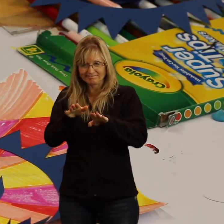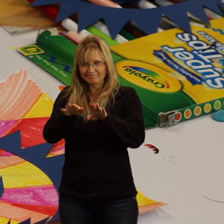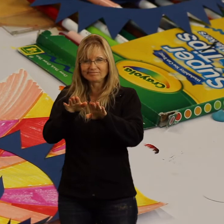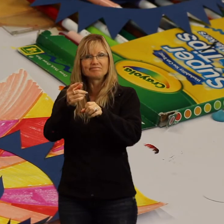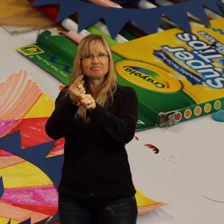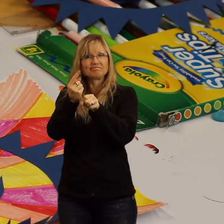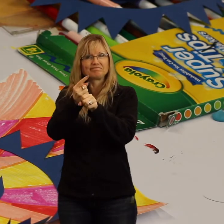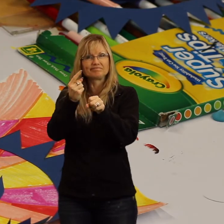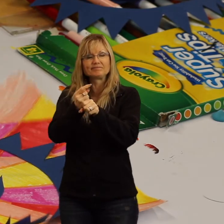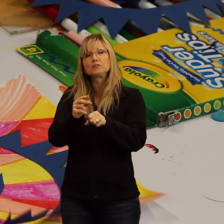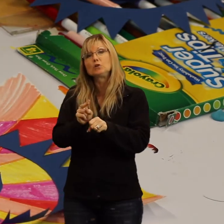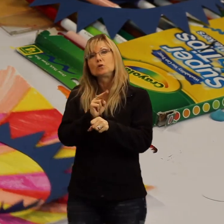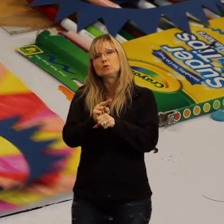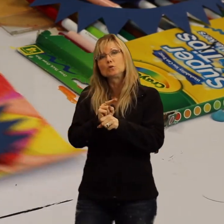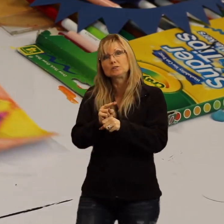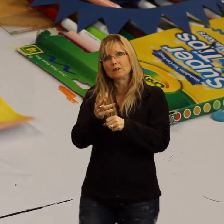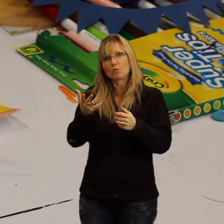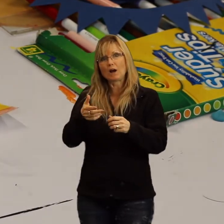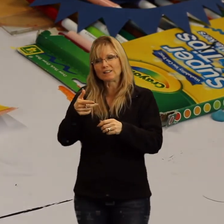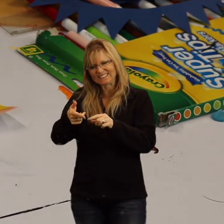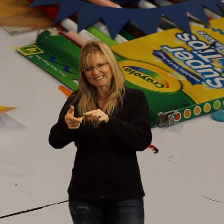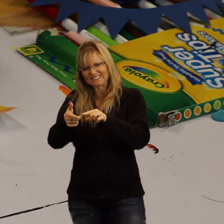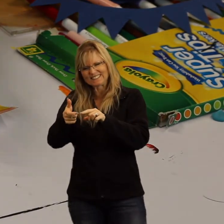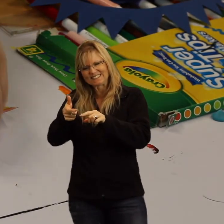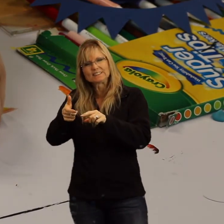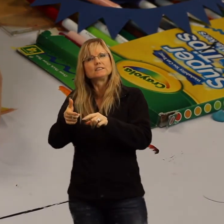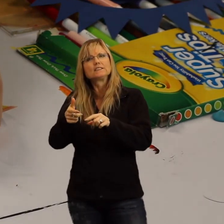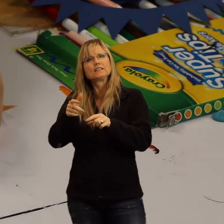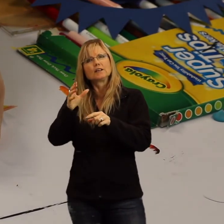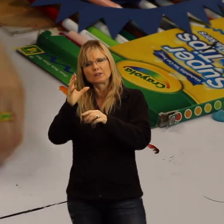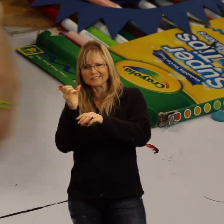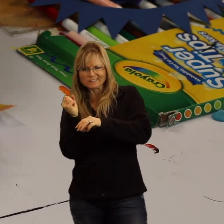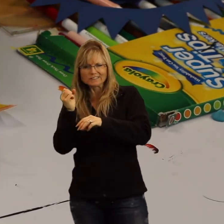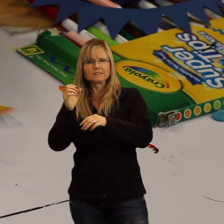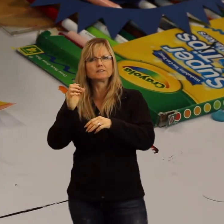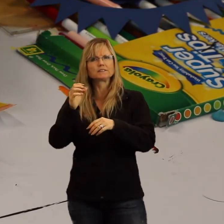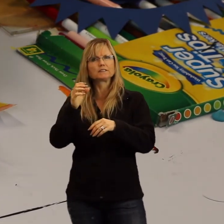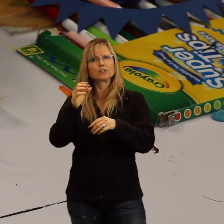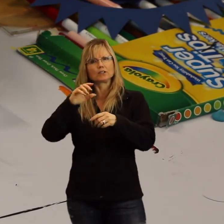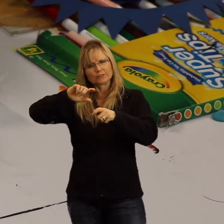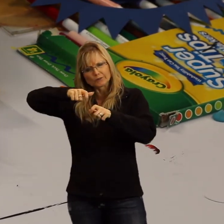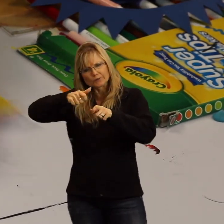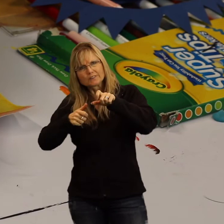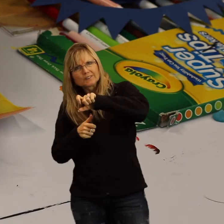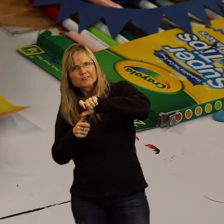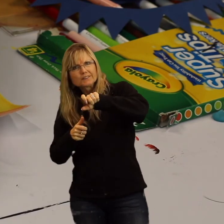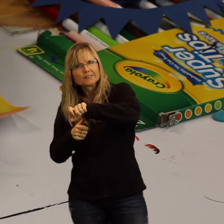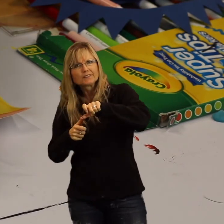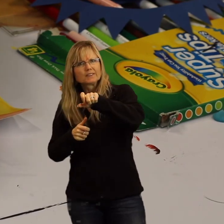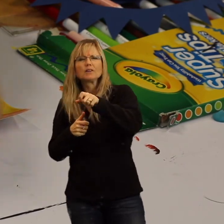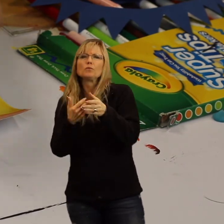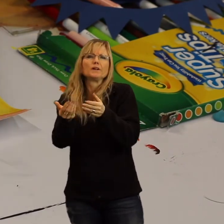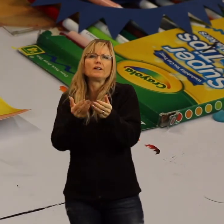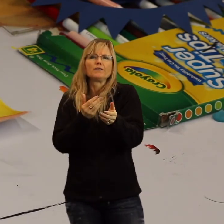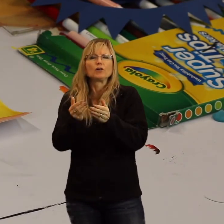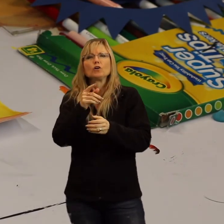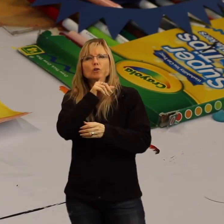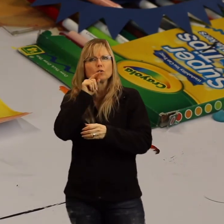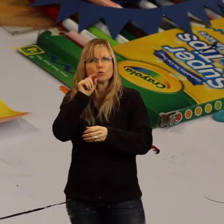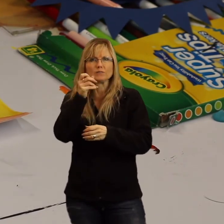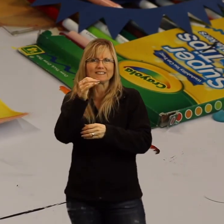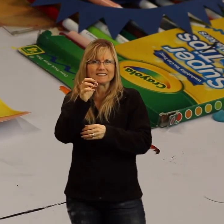So using glue stick, if you don't have a glue stick, white glue will do. Just might take a little bit longer